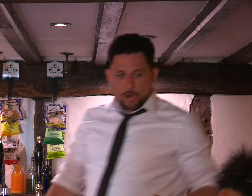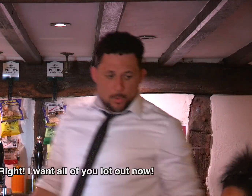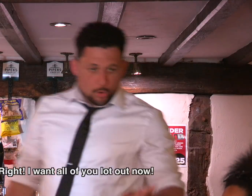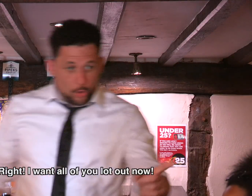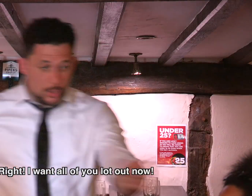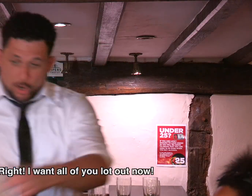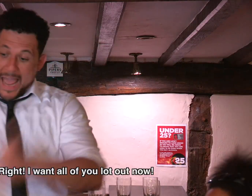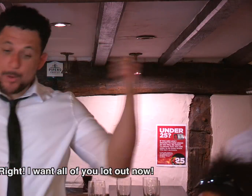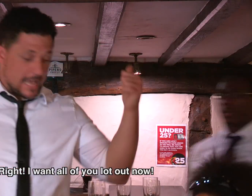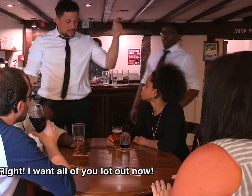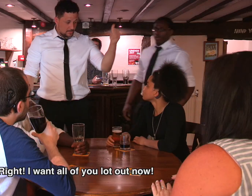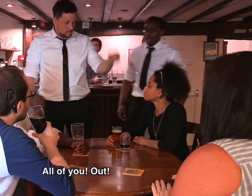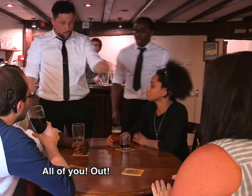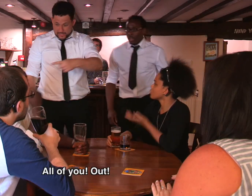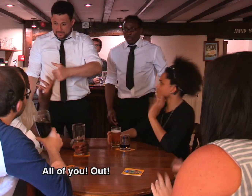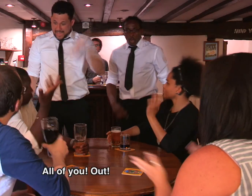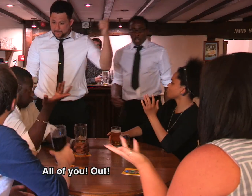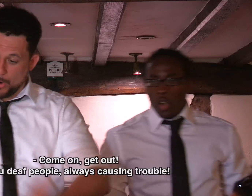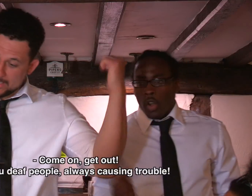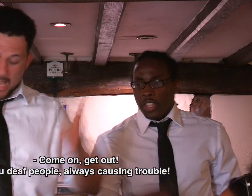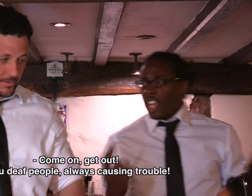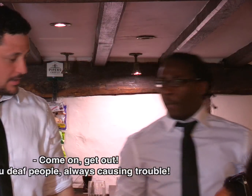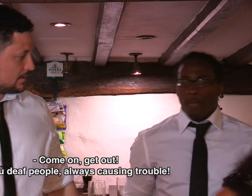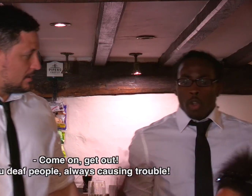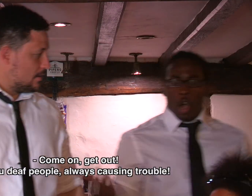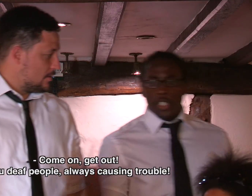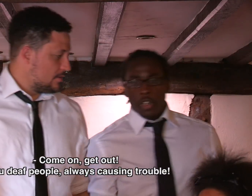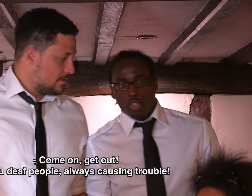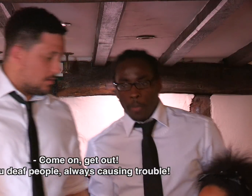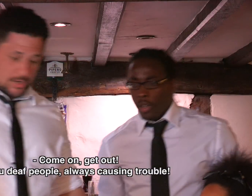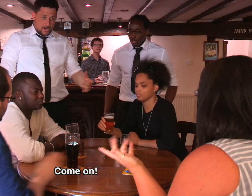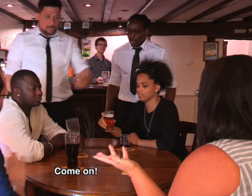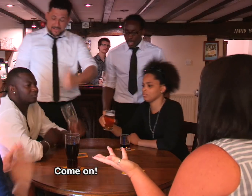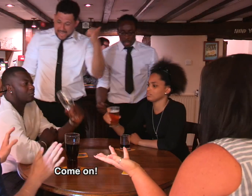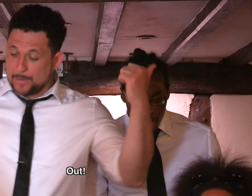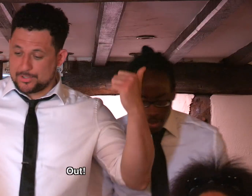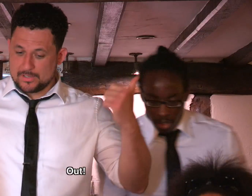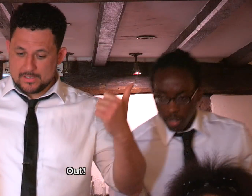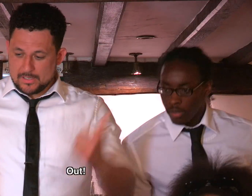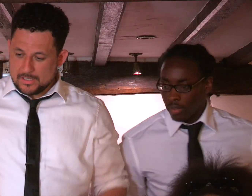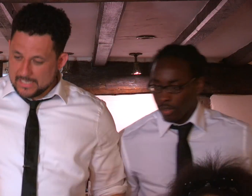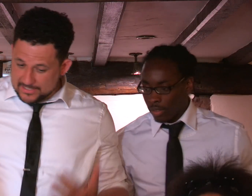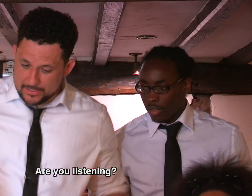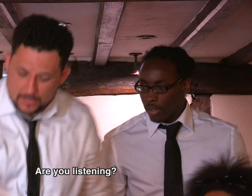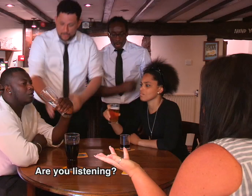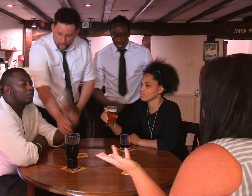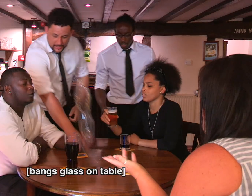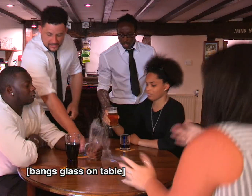Well, I want all you lot out now. All of you. Out. Come on, get out. Always causing trouble. Now, come on, out. You listening? Out. Oi, you listening? Come on, get out. Come on.